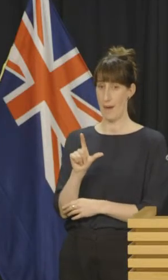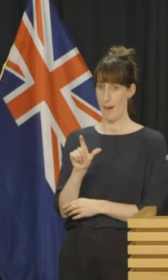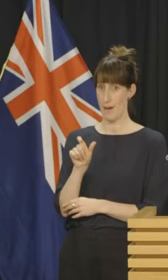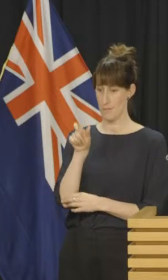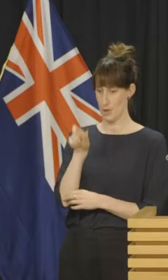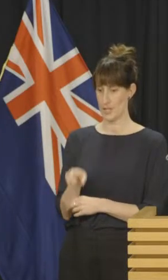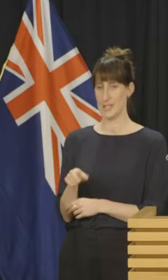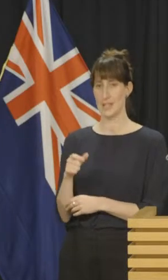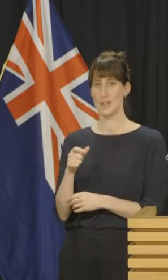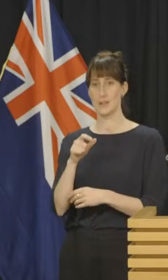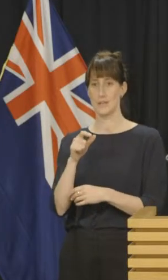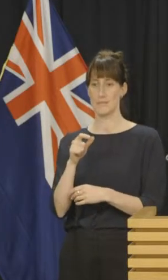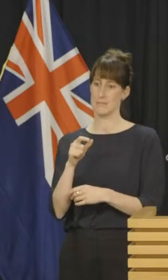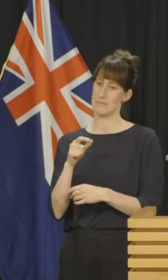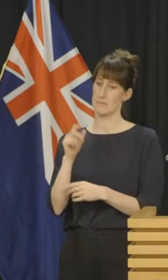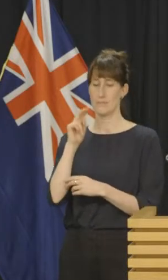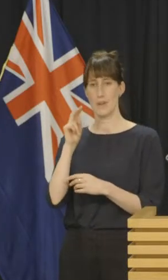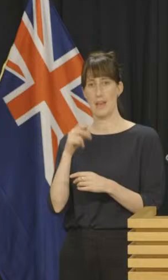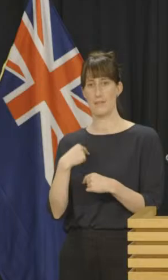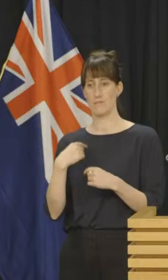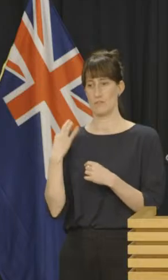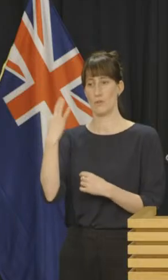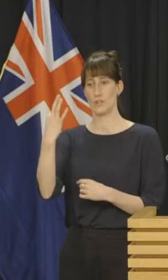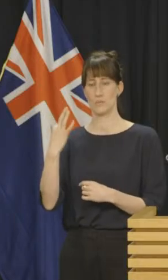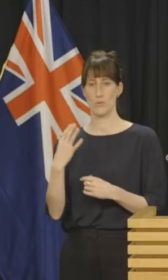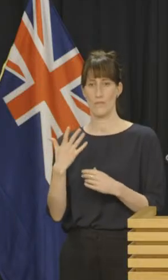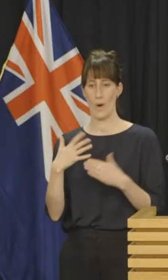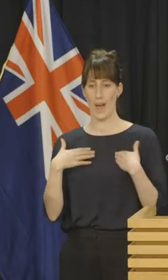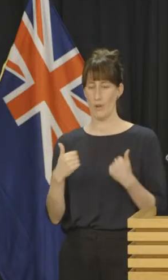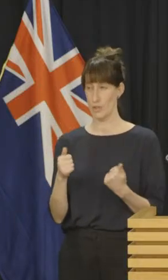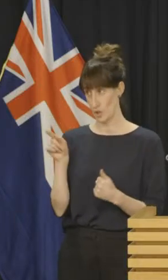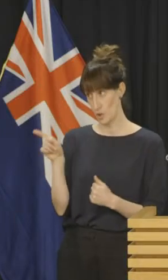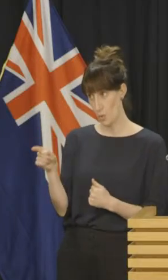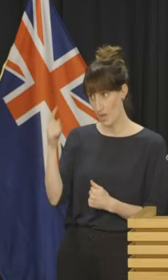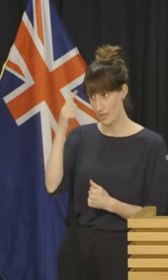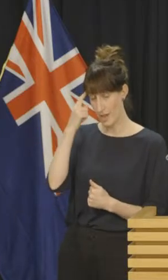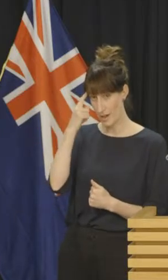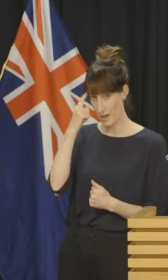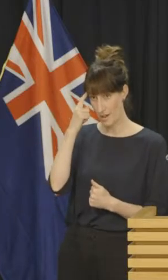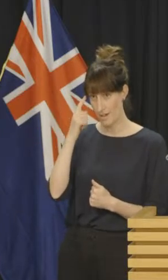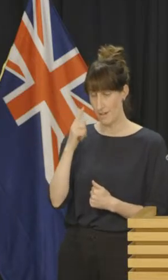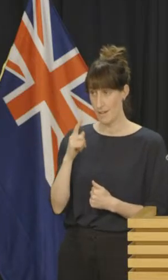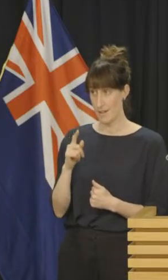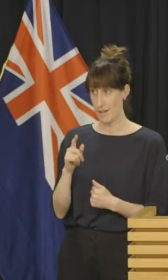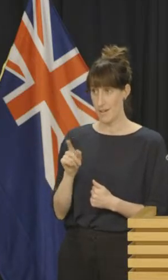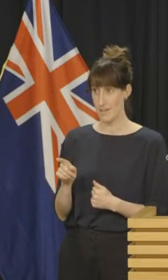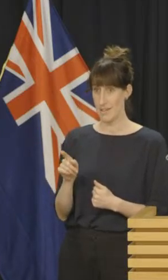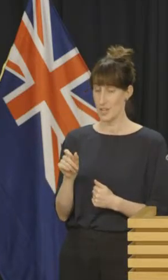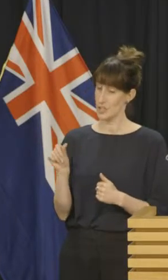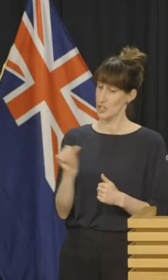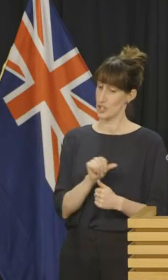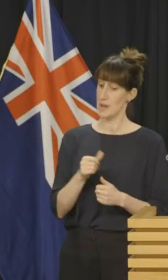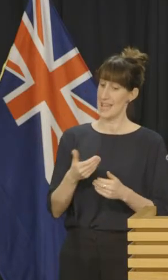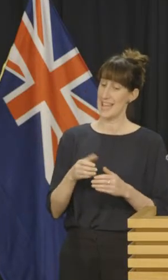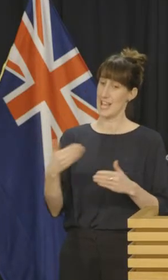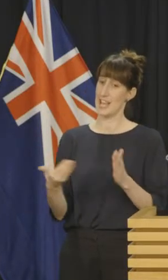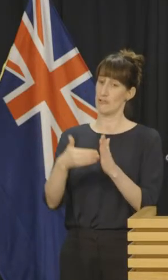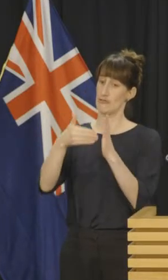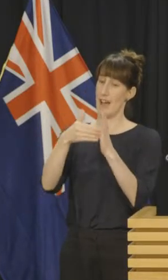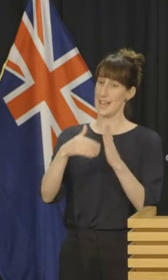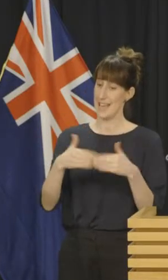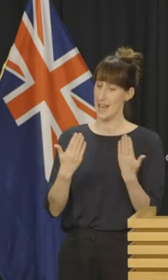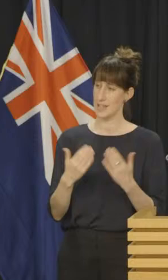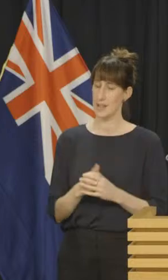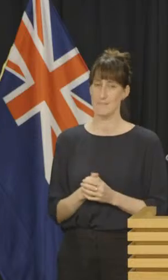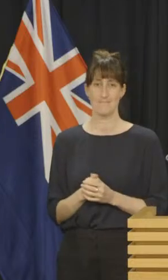should get more sick leave? I'm not going to be making any party announcements today and on this platform. Something on